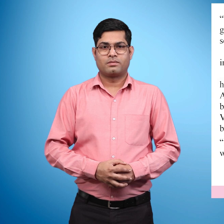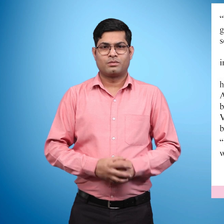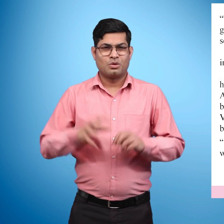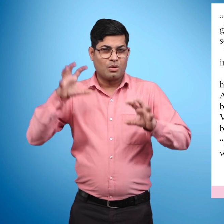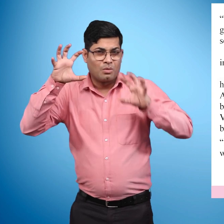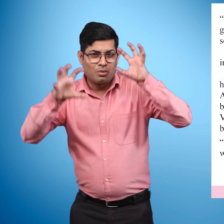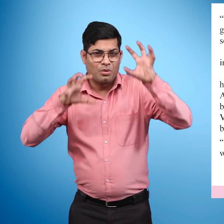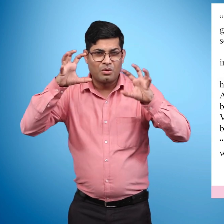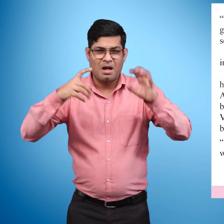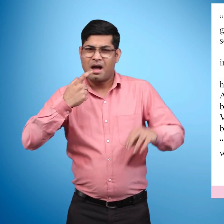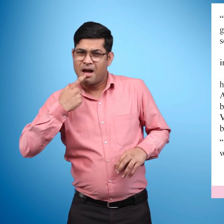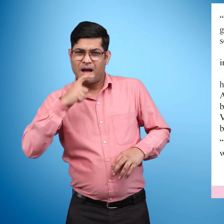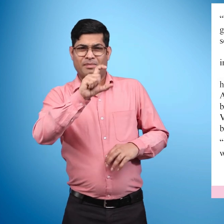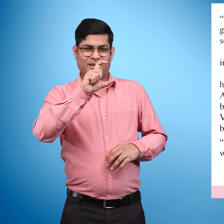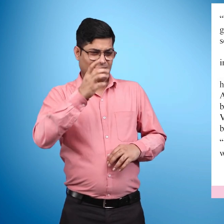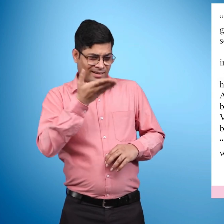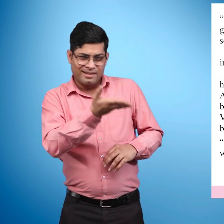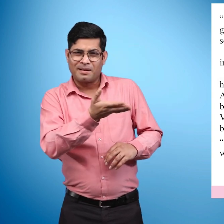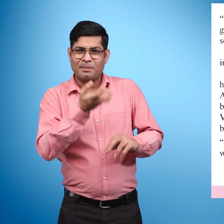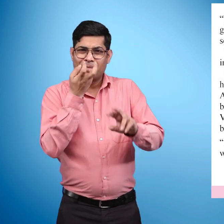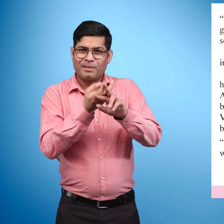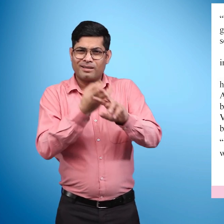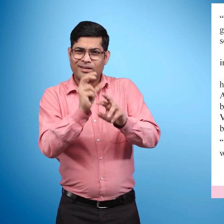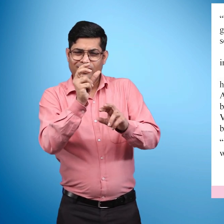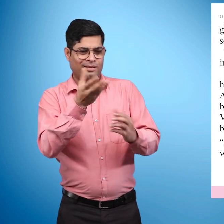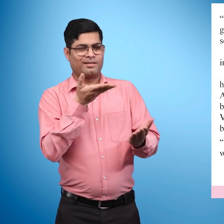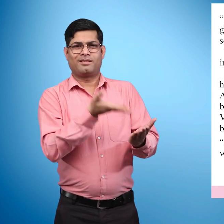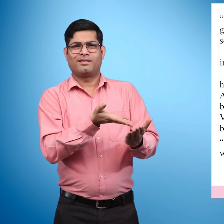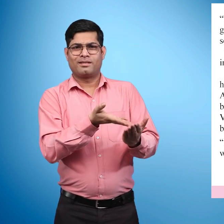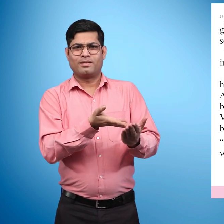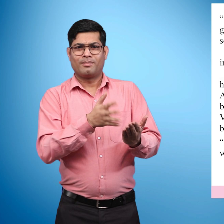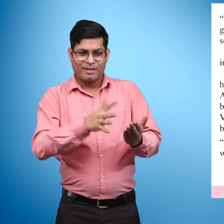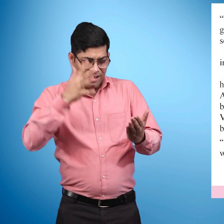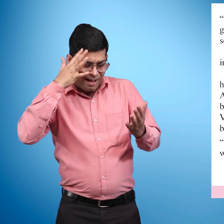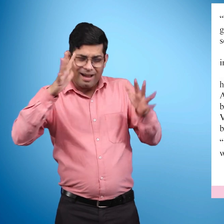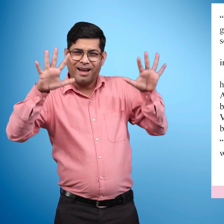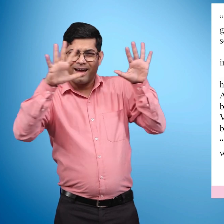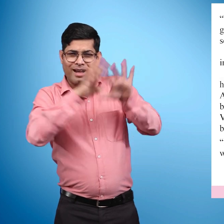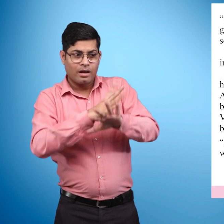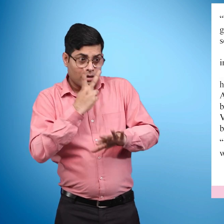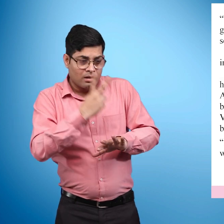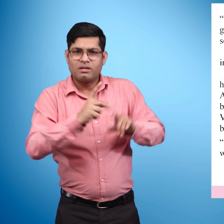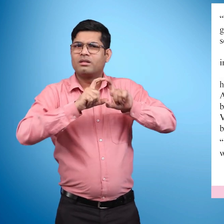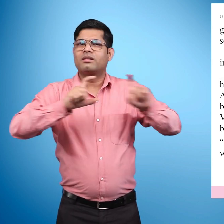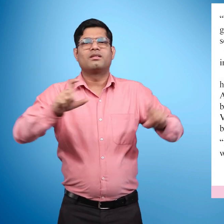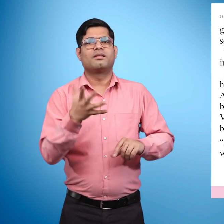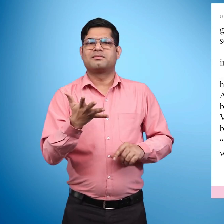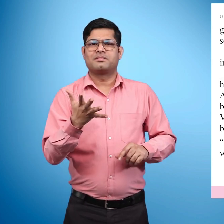"This is only a stone," protested the ghost. "And anyway, it is too dark to see."